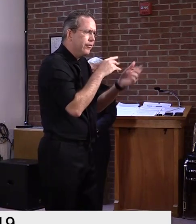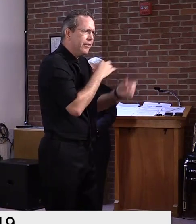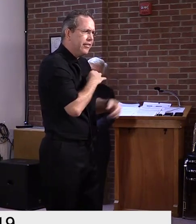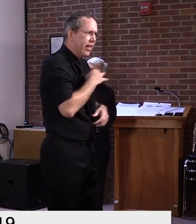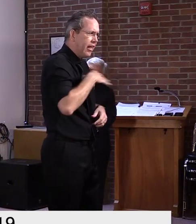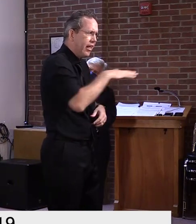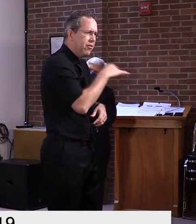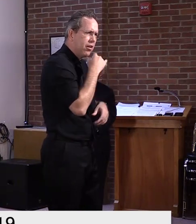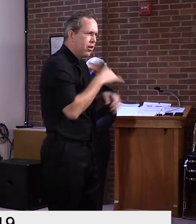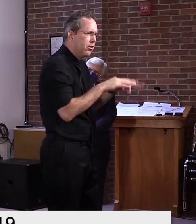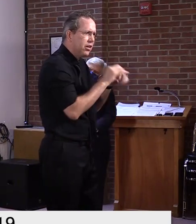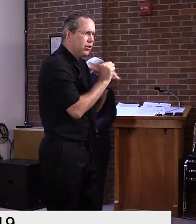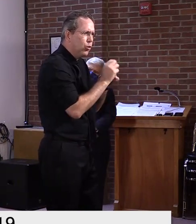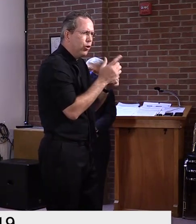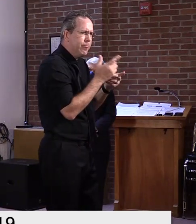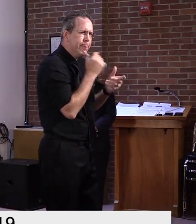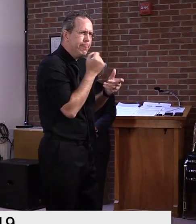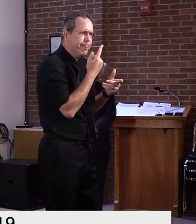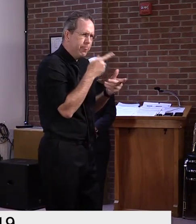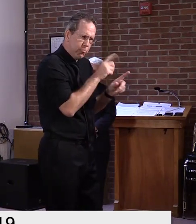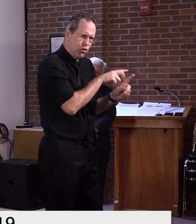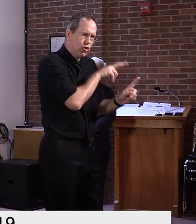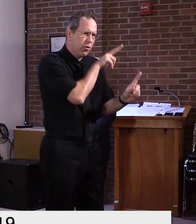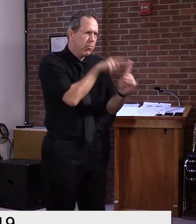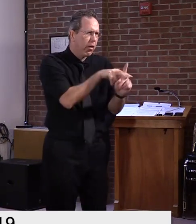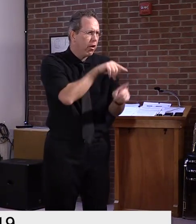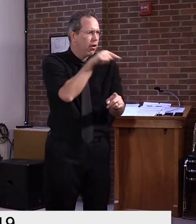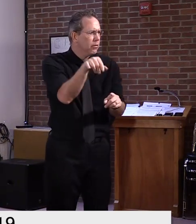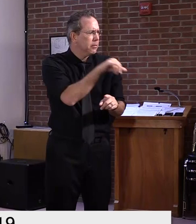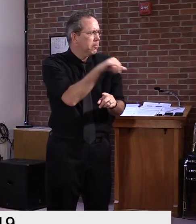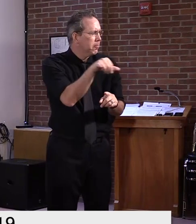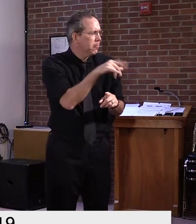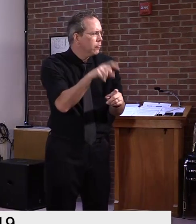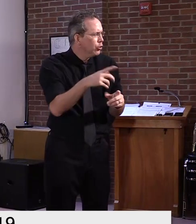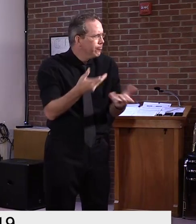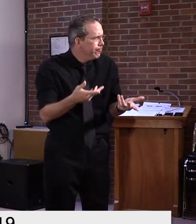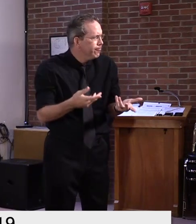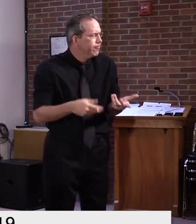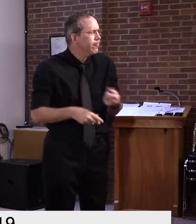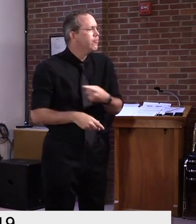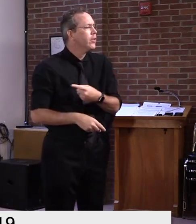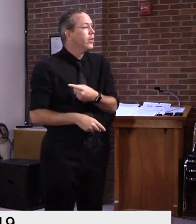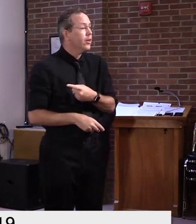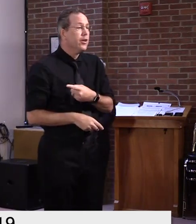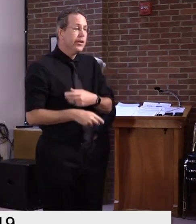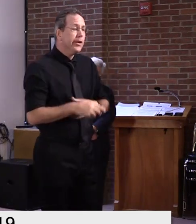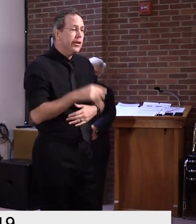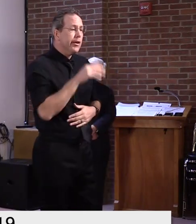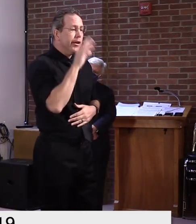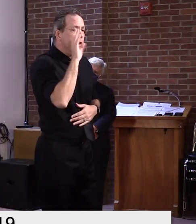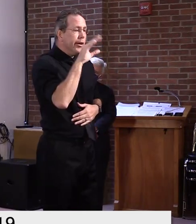but in the beginning, as you know, we closed the school infrastructure, went to remote learning and so forth.